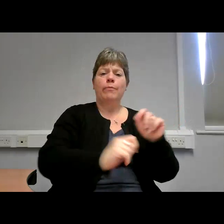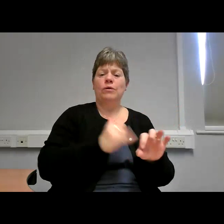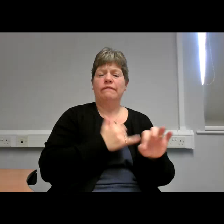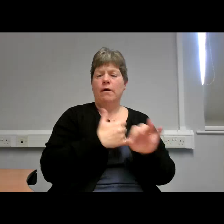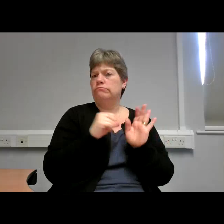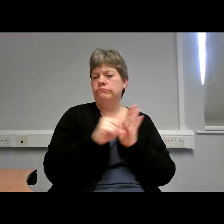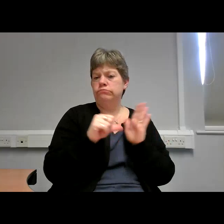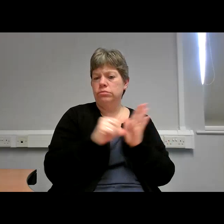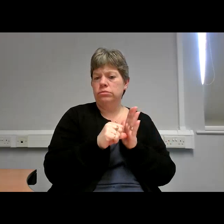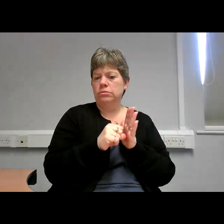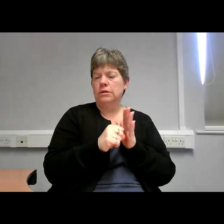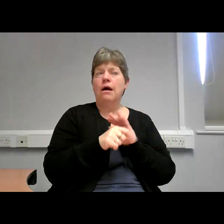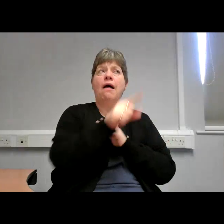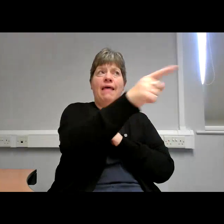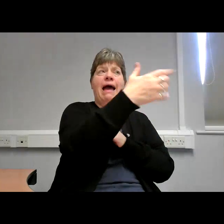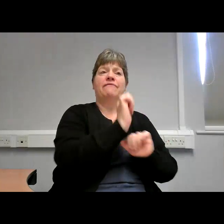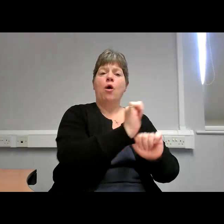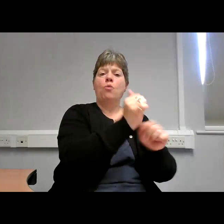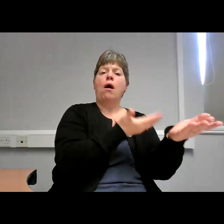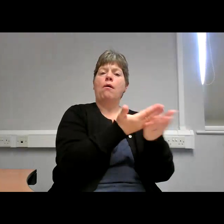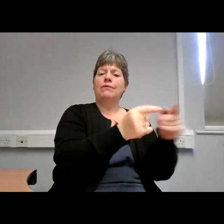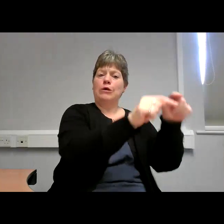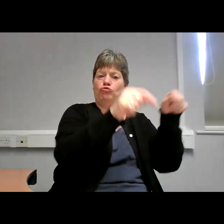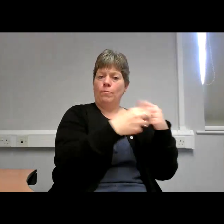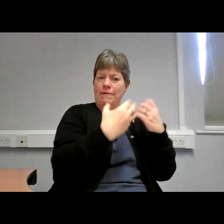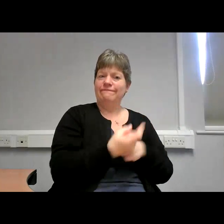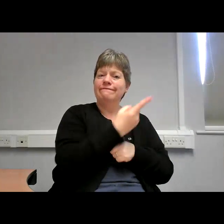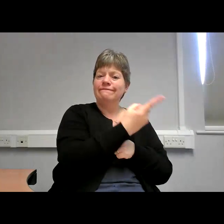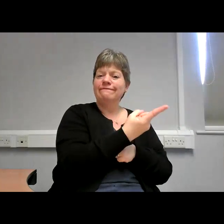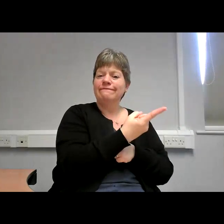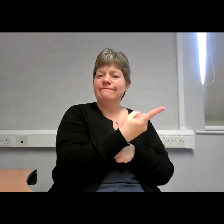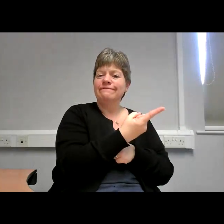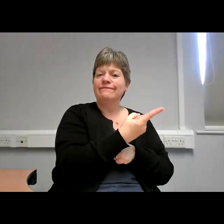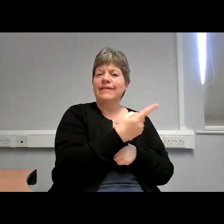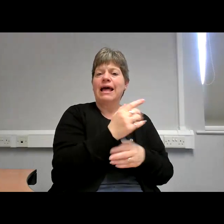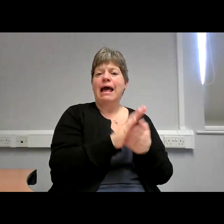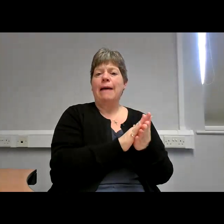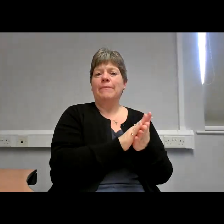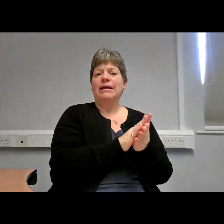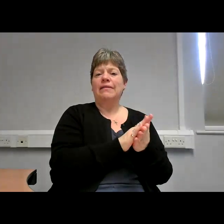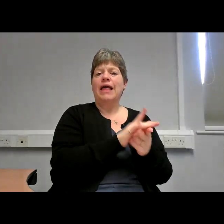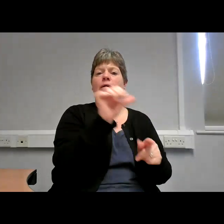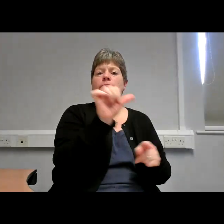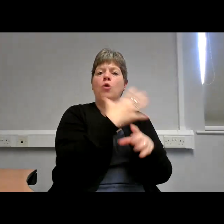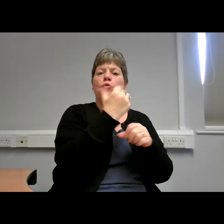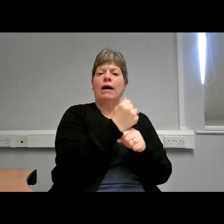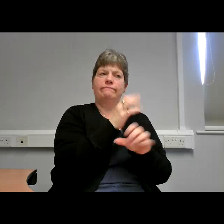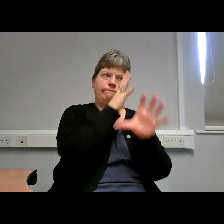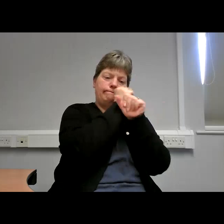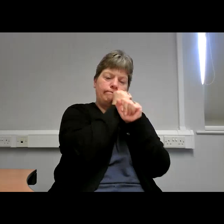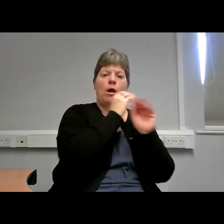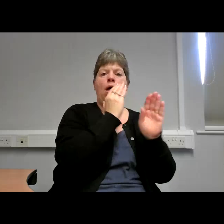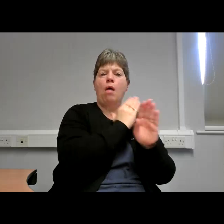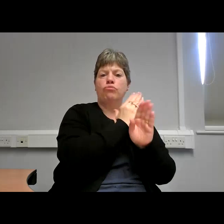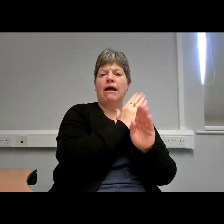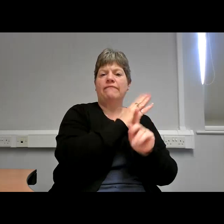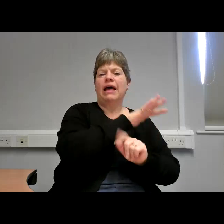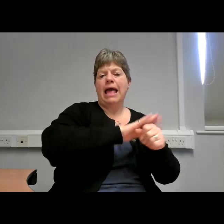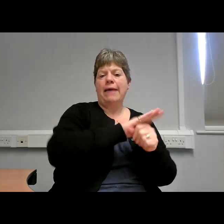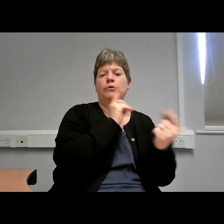do have consultation rooms, and that's part of the service specification that they have to have that confidential private area to see a patient.